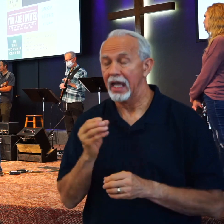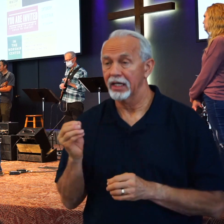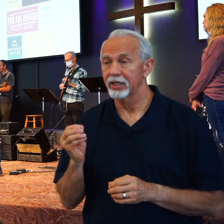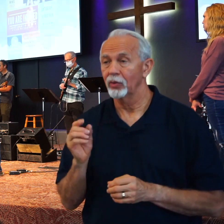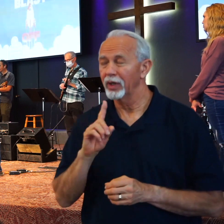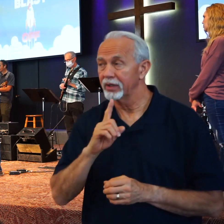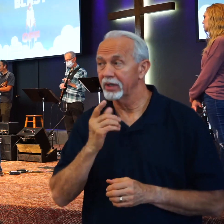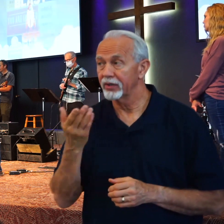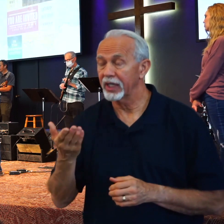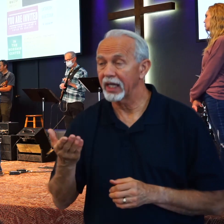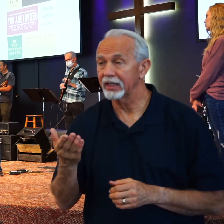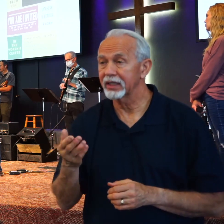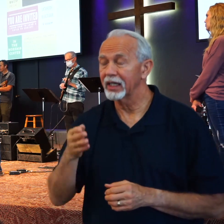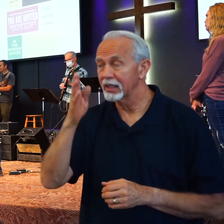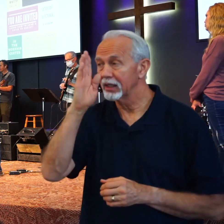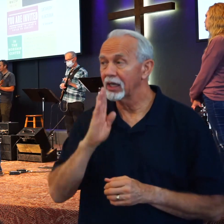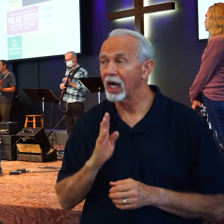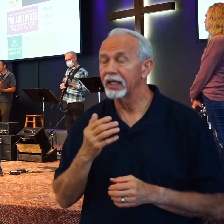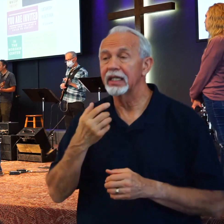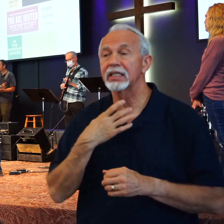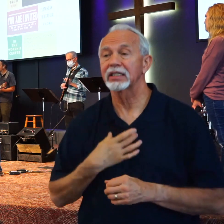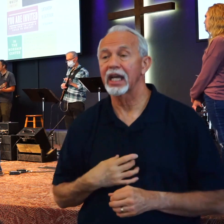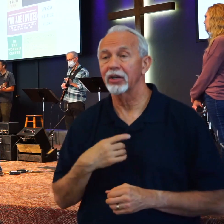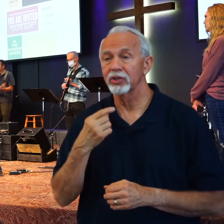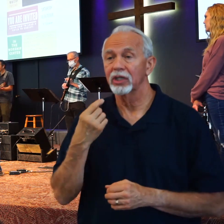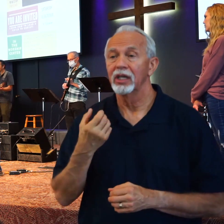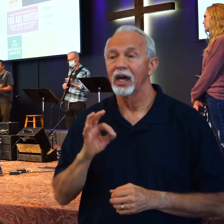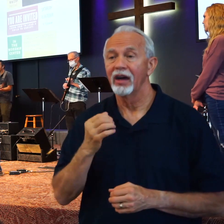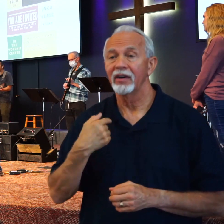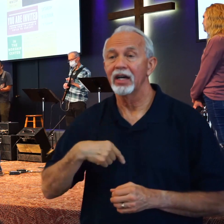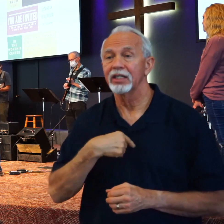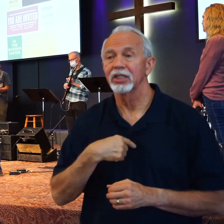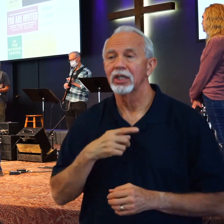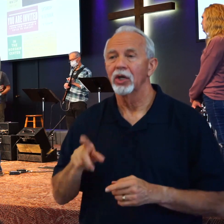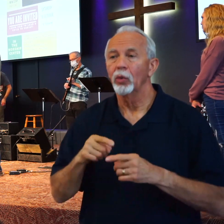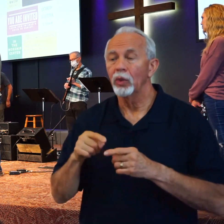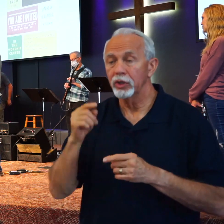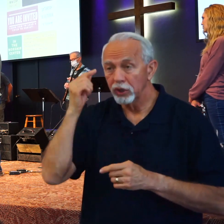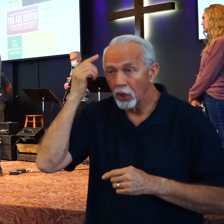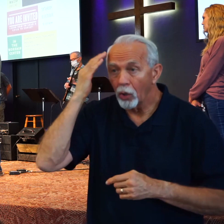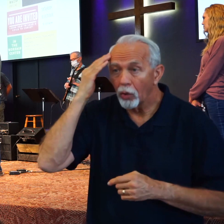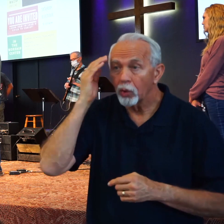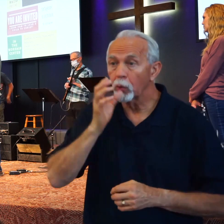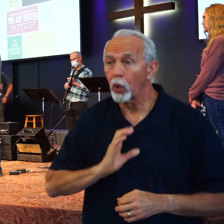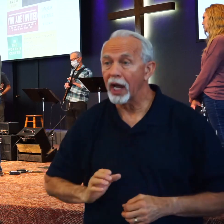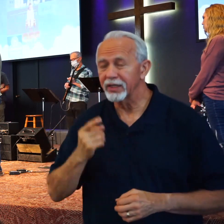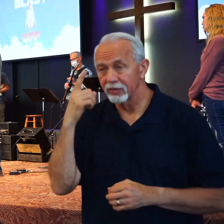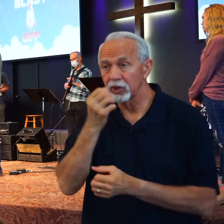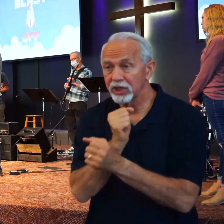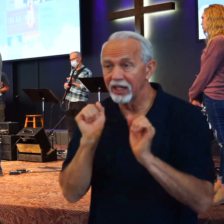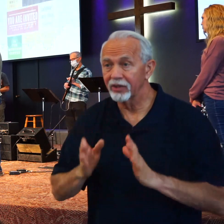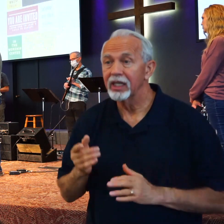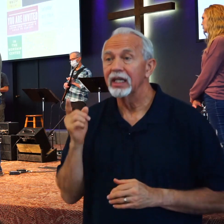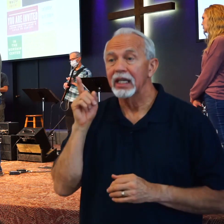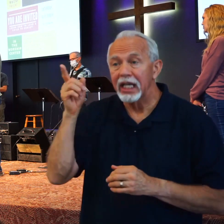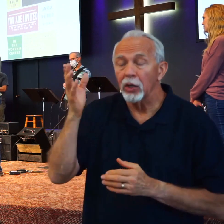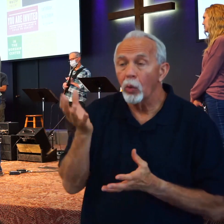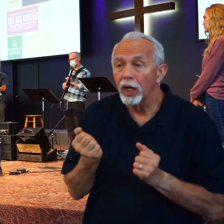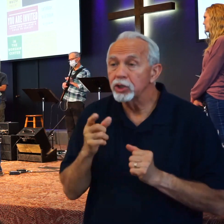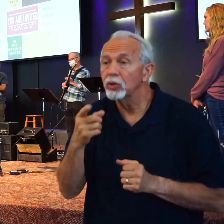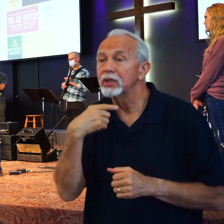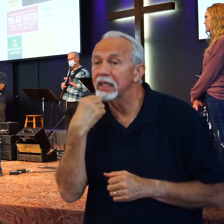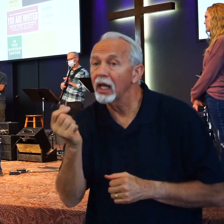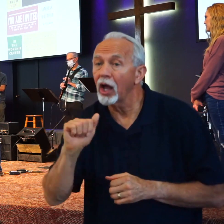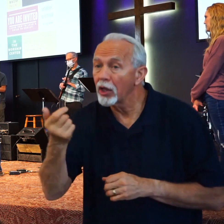one of the things that God desires of us is once you know Christ as your Savior, He wants you to tell